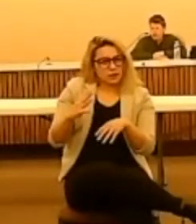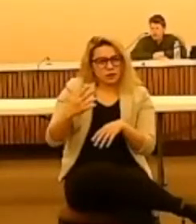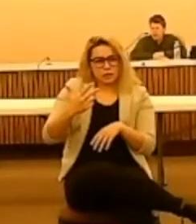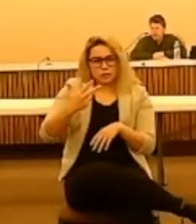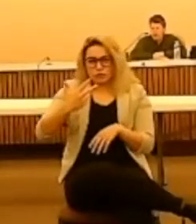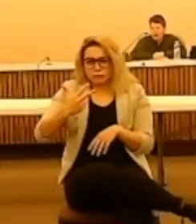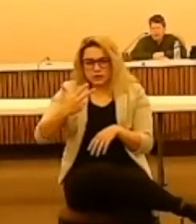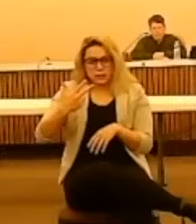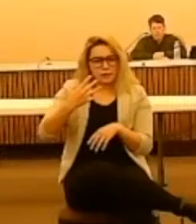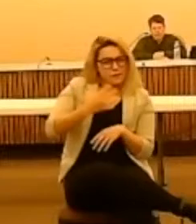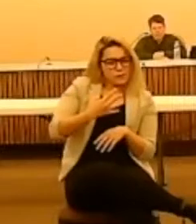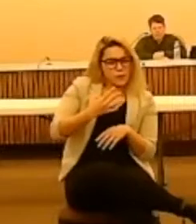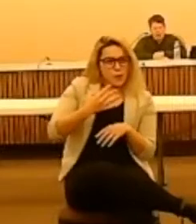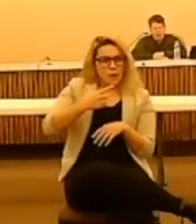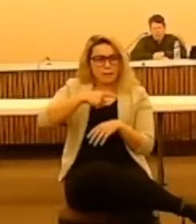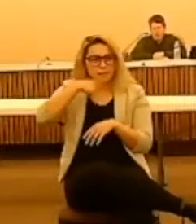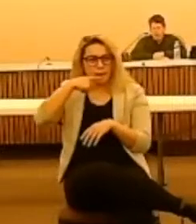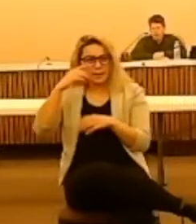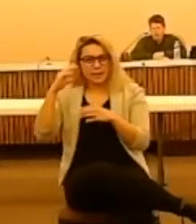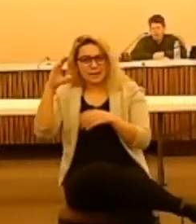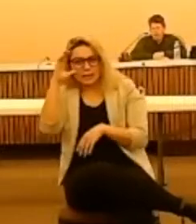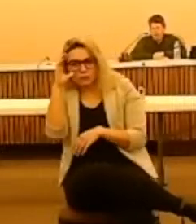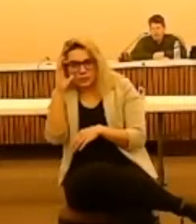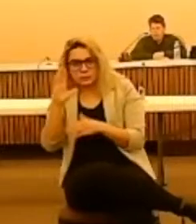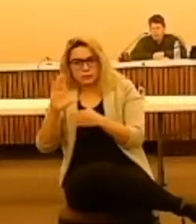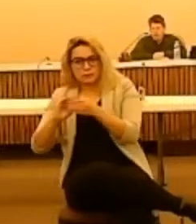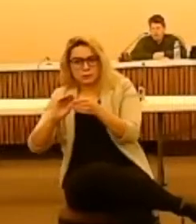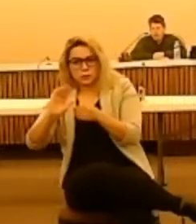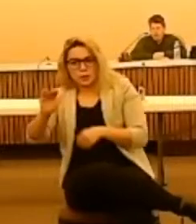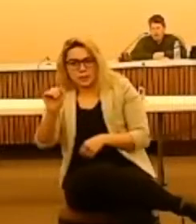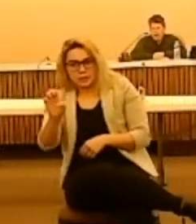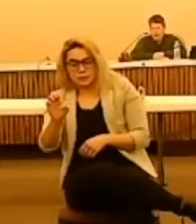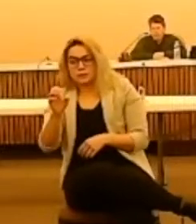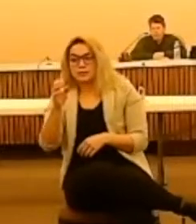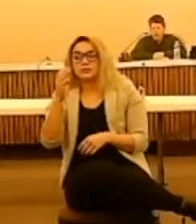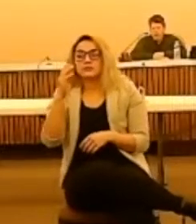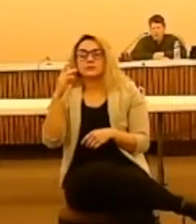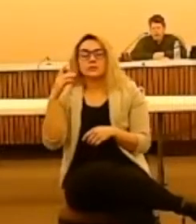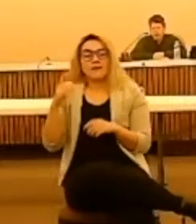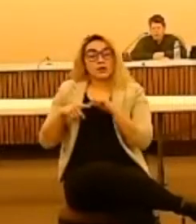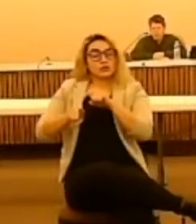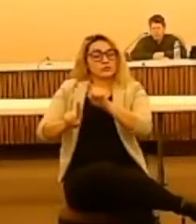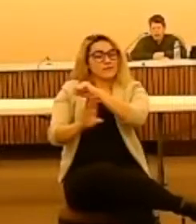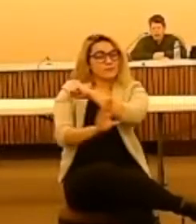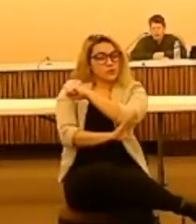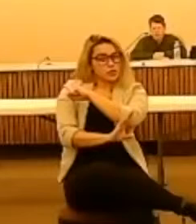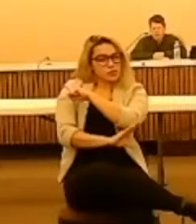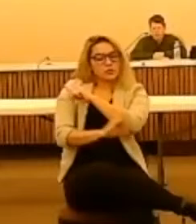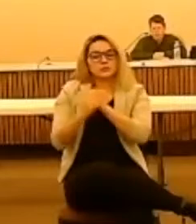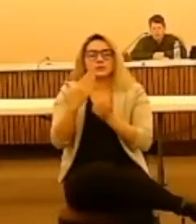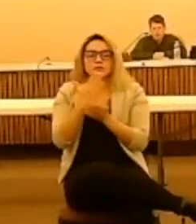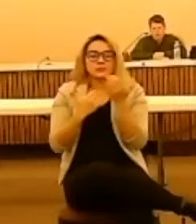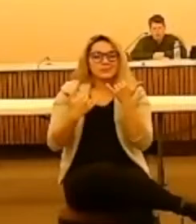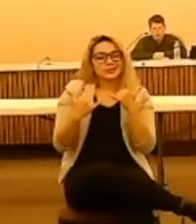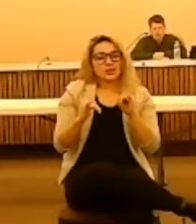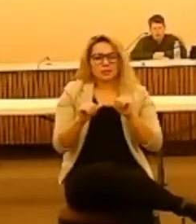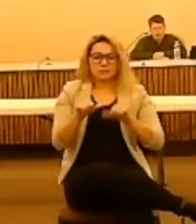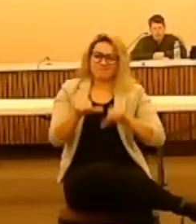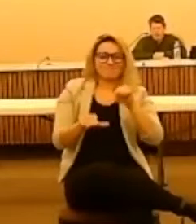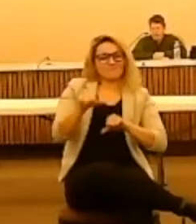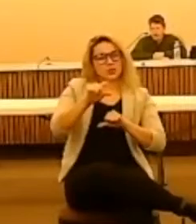hearings in the fall because there were some remaining questions with regards to